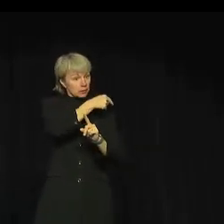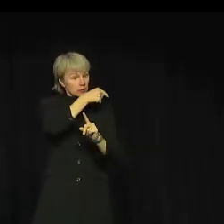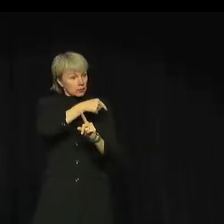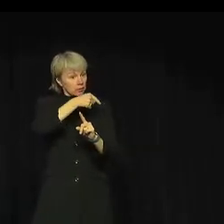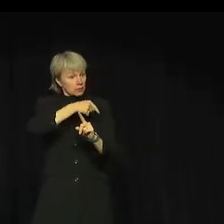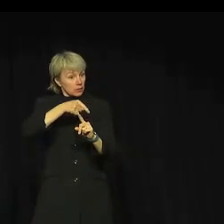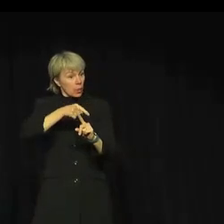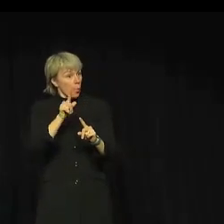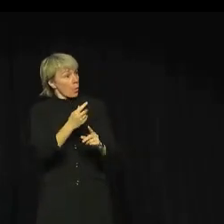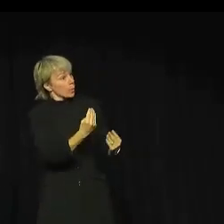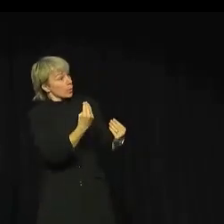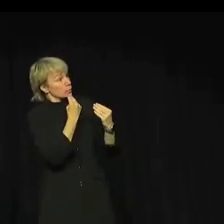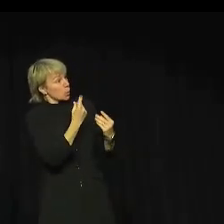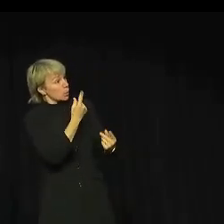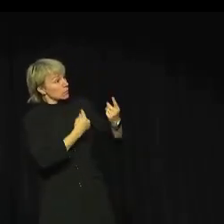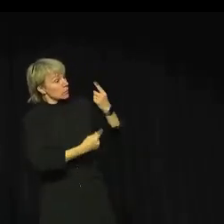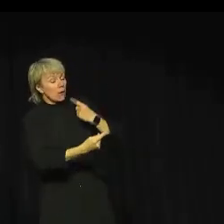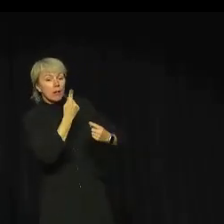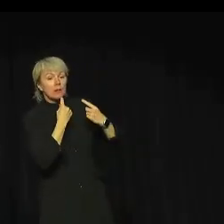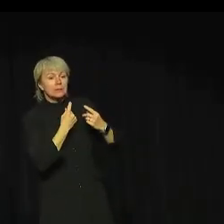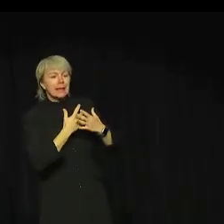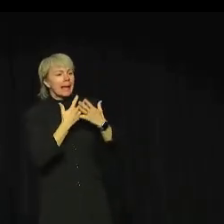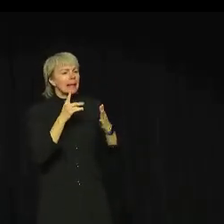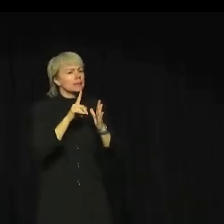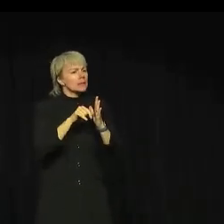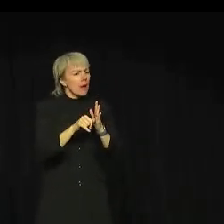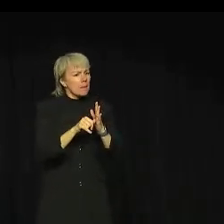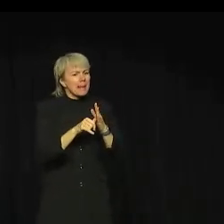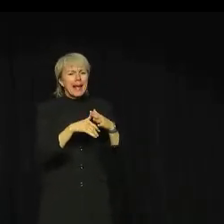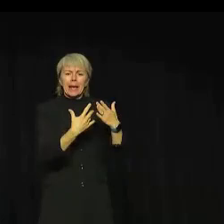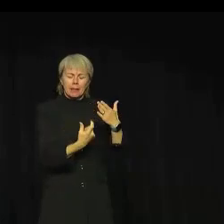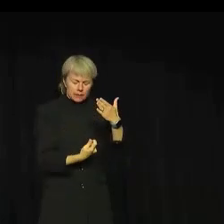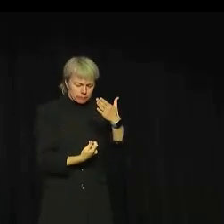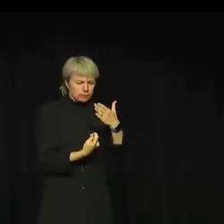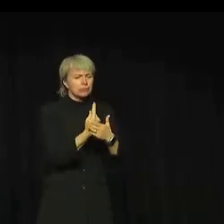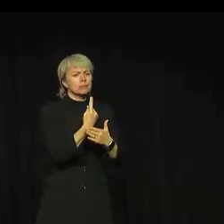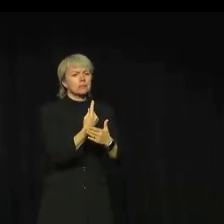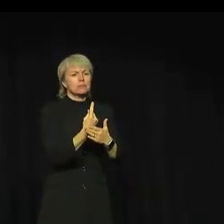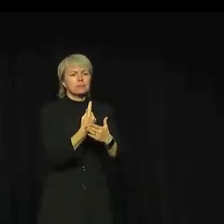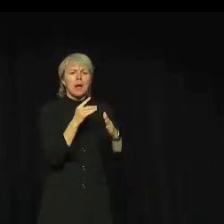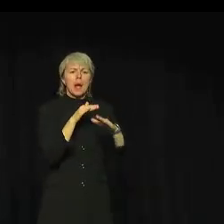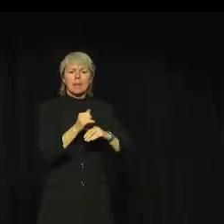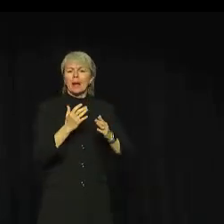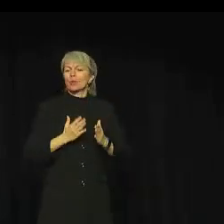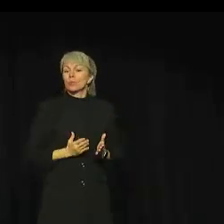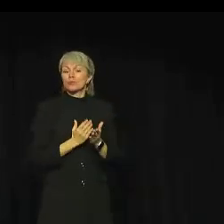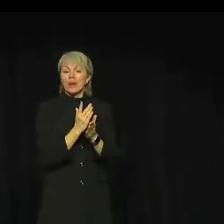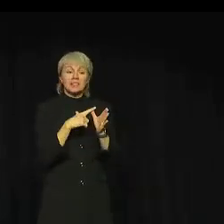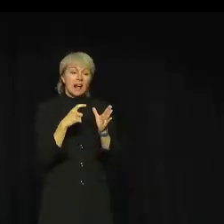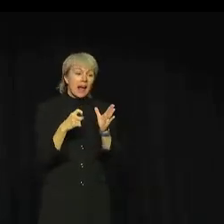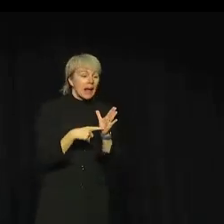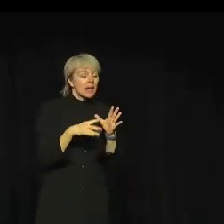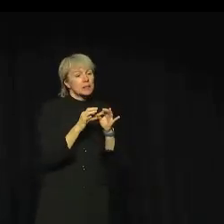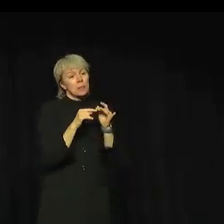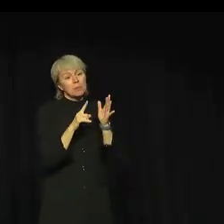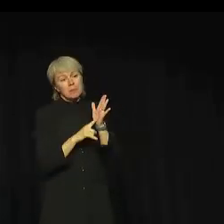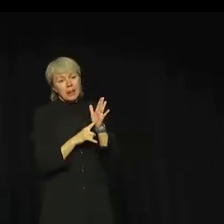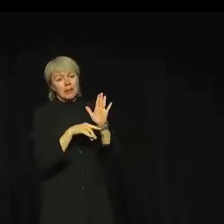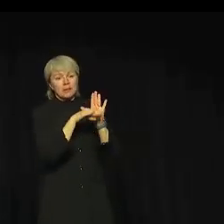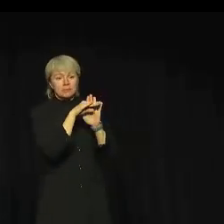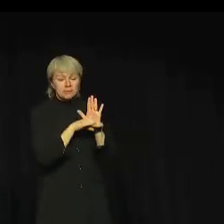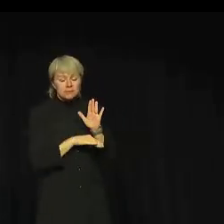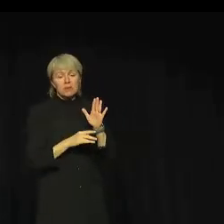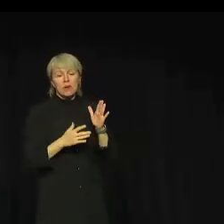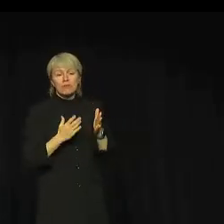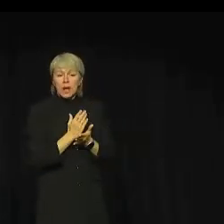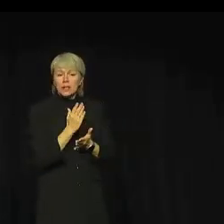told whenever any question of a Bill of Rights came up. Oh, we're British people.